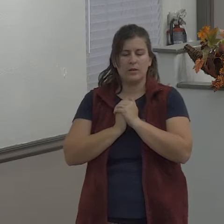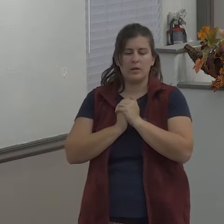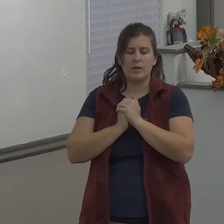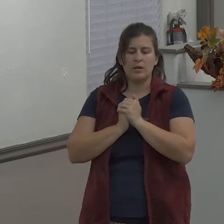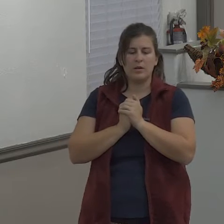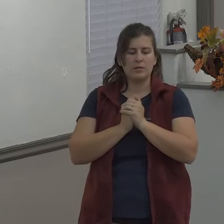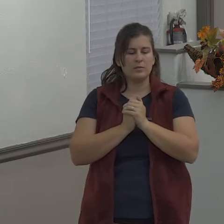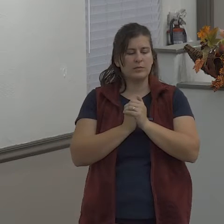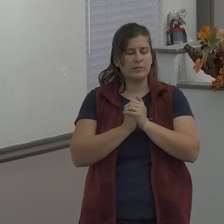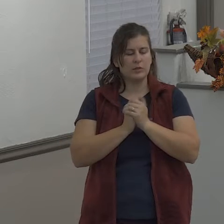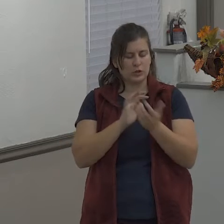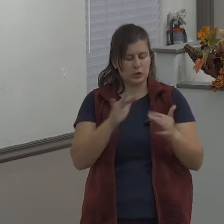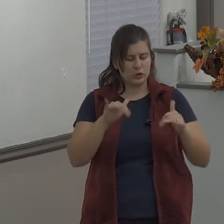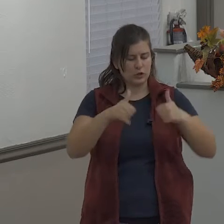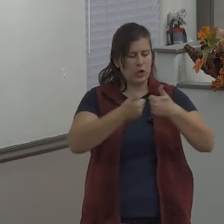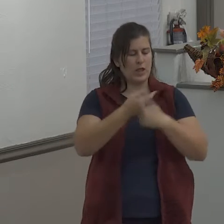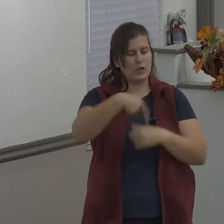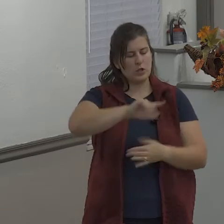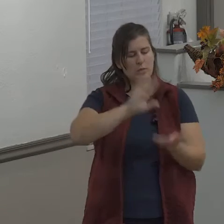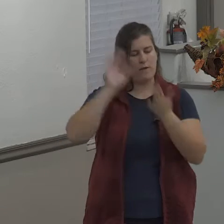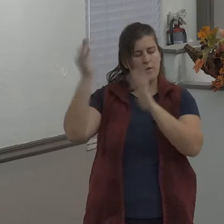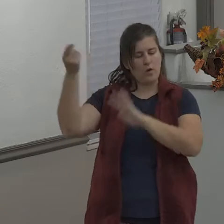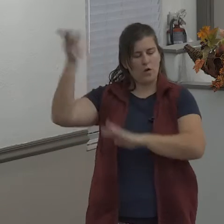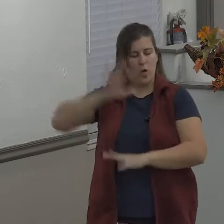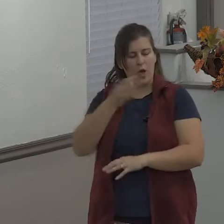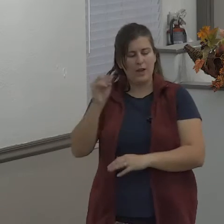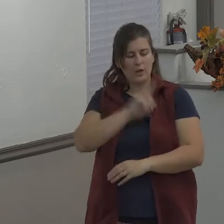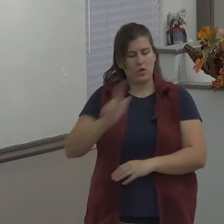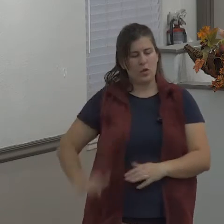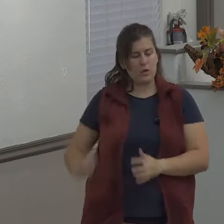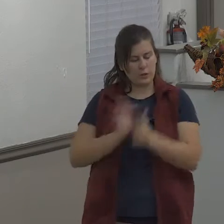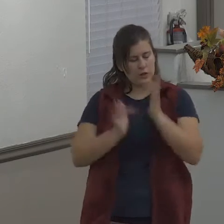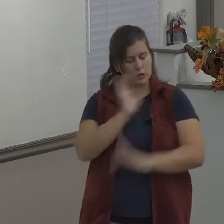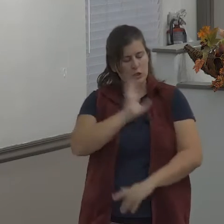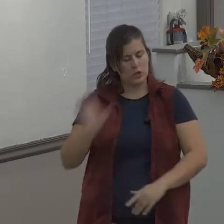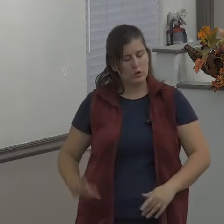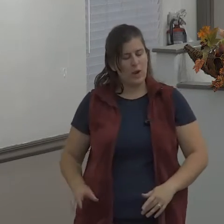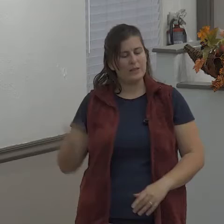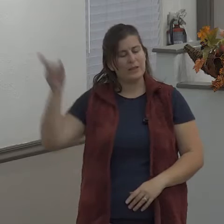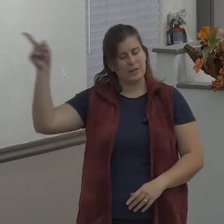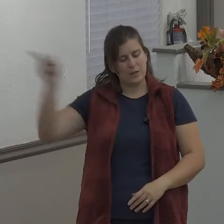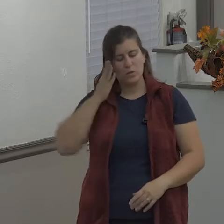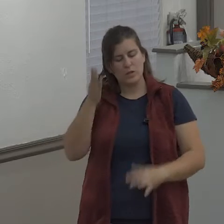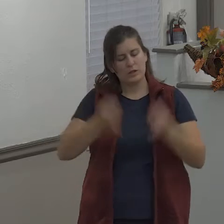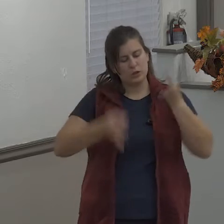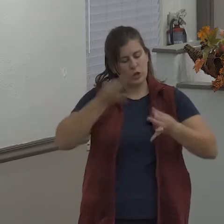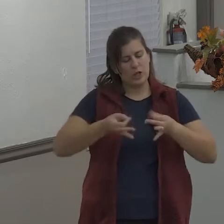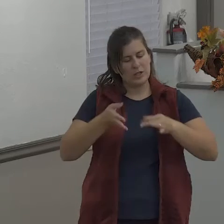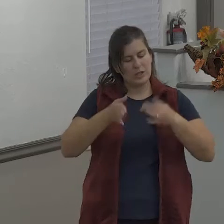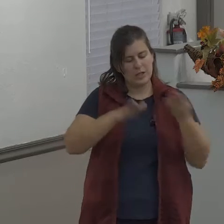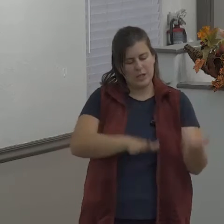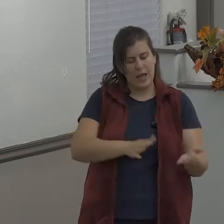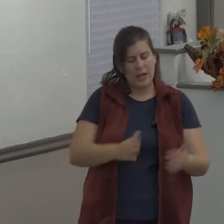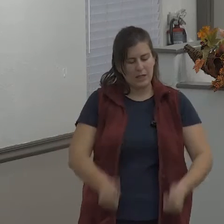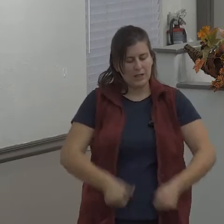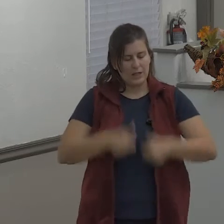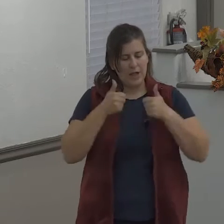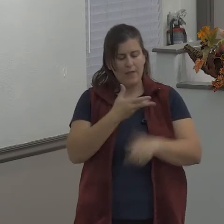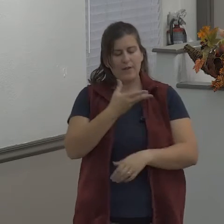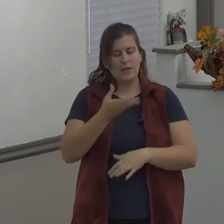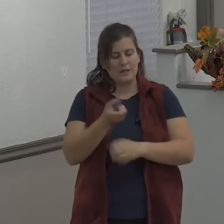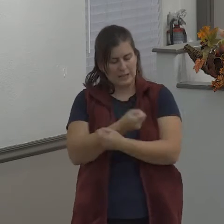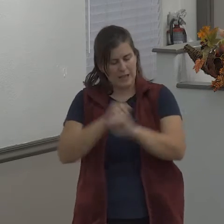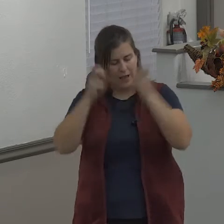And the Bible says, "And I charge thee therefore before God and the Lord Jesus Christ, who shall judge the quick and the dead,